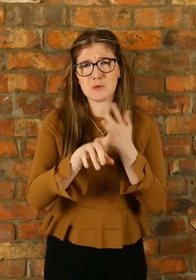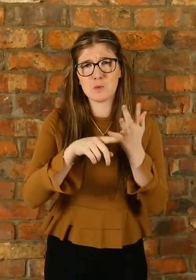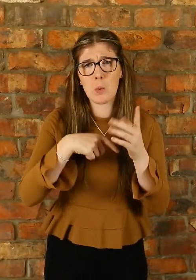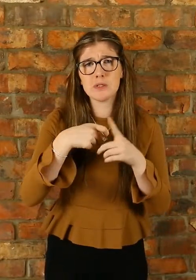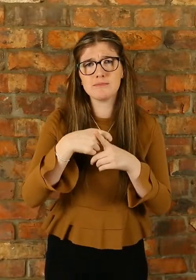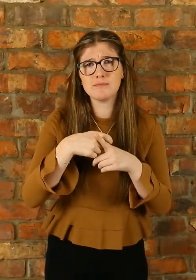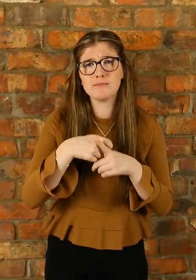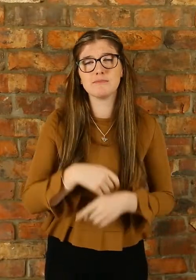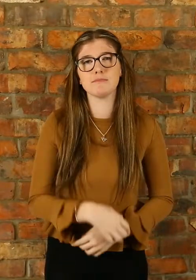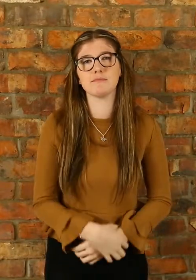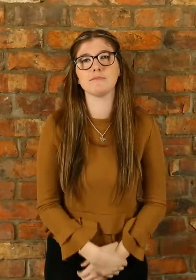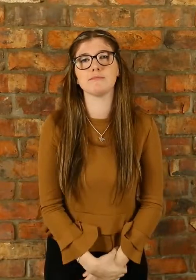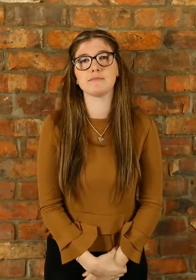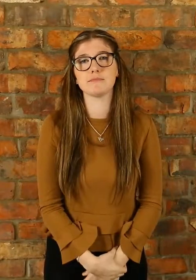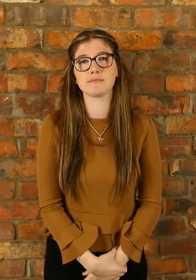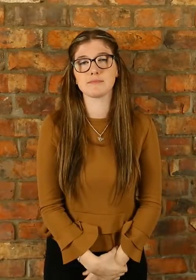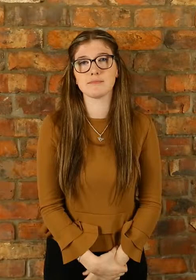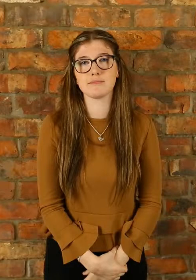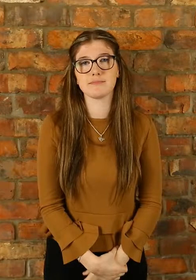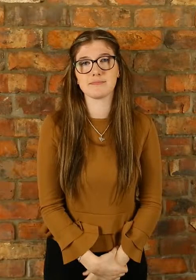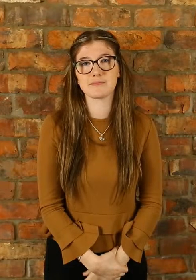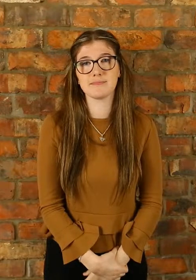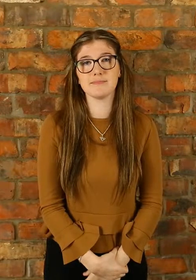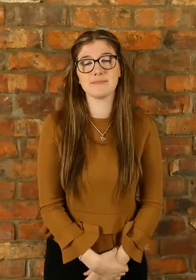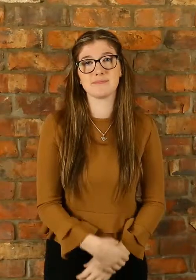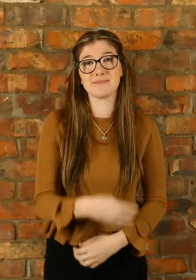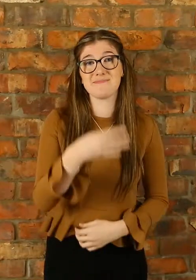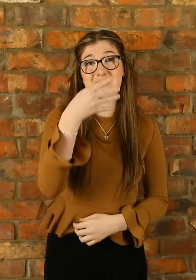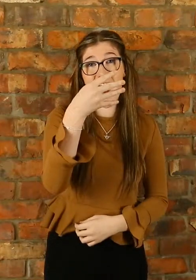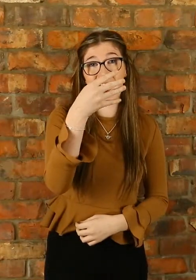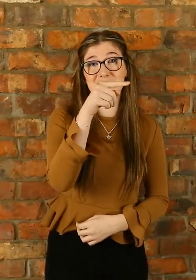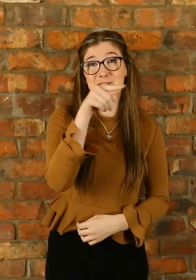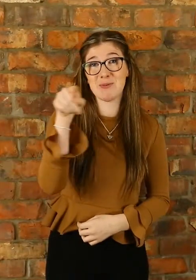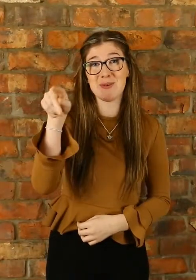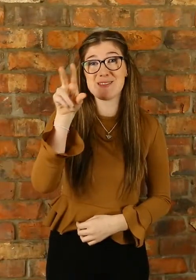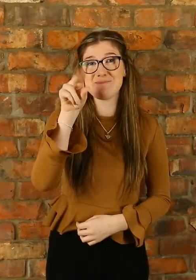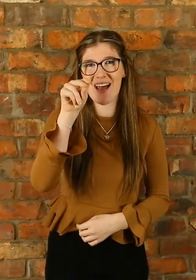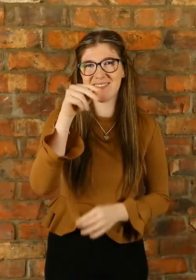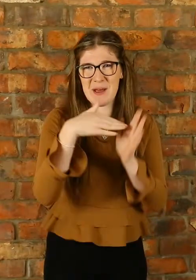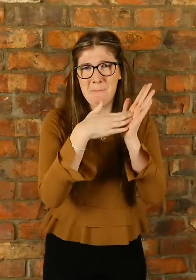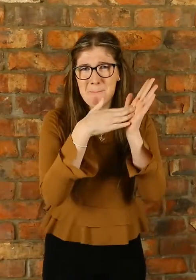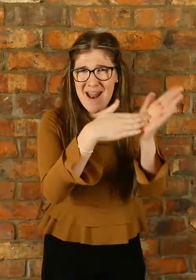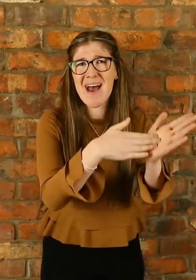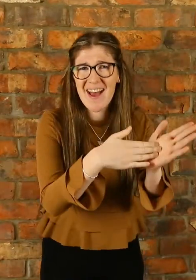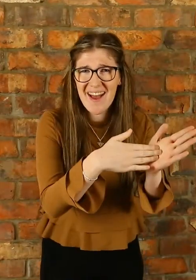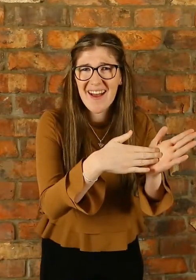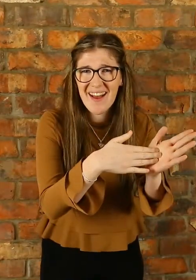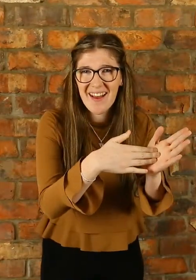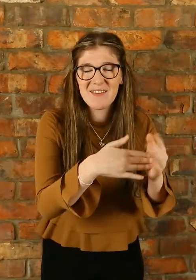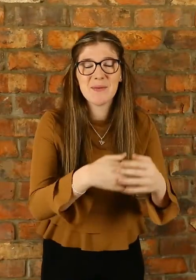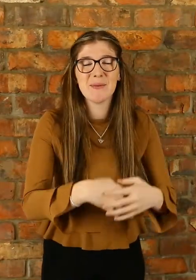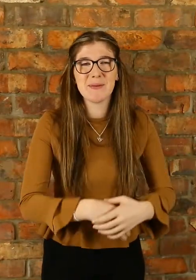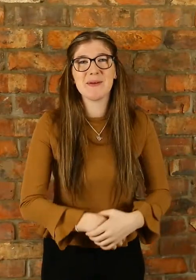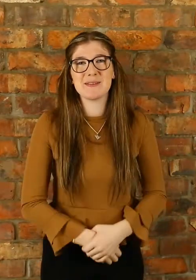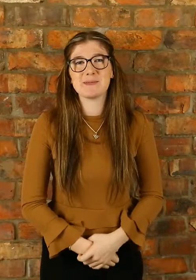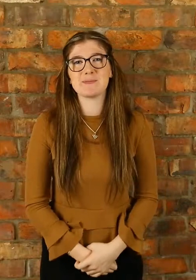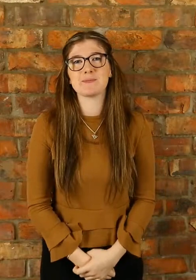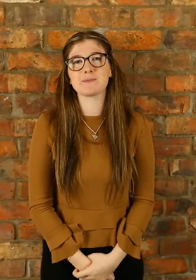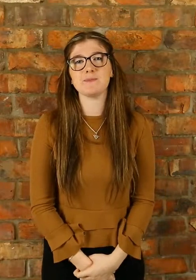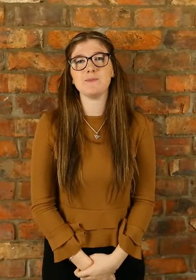So how many people do you think are deaf in the UK? There's actually 9 to 12